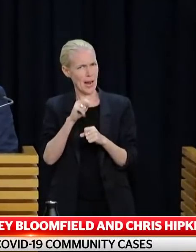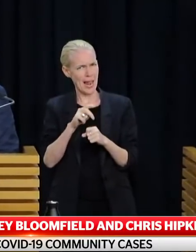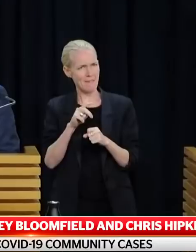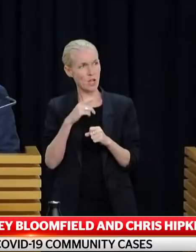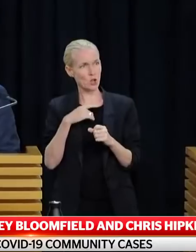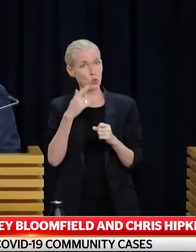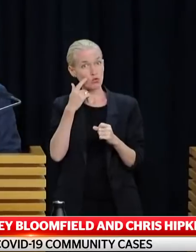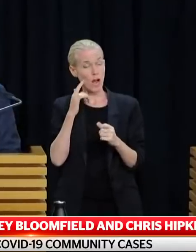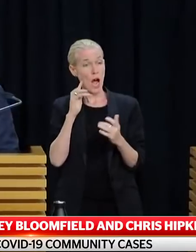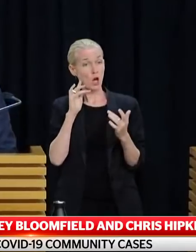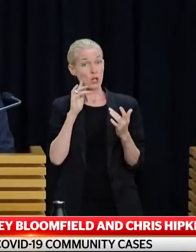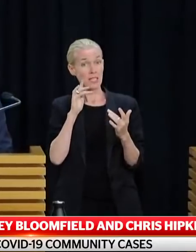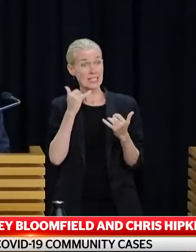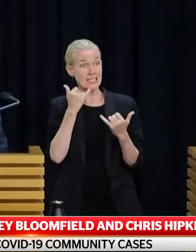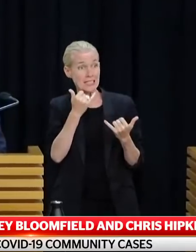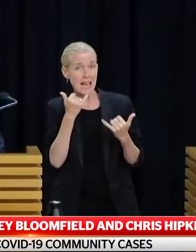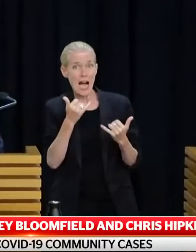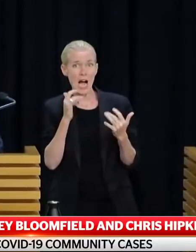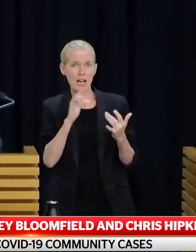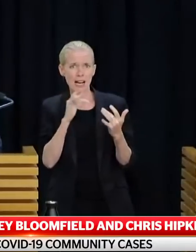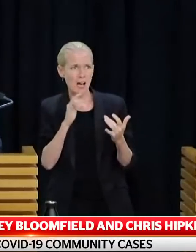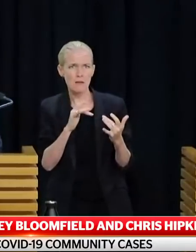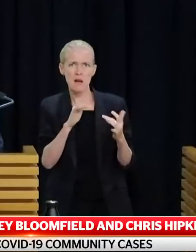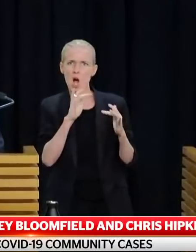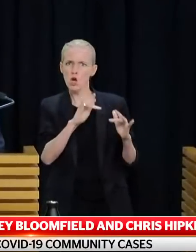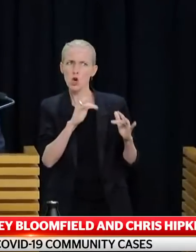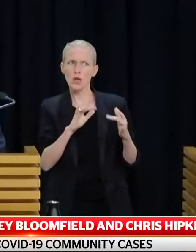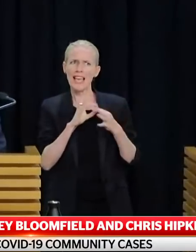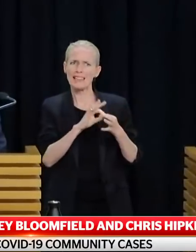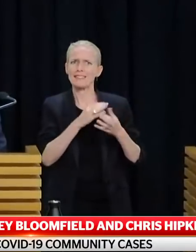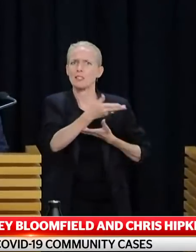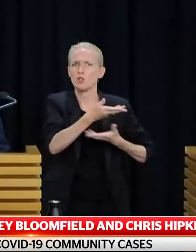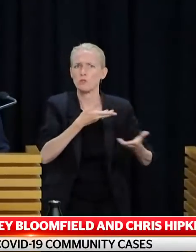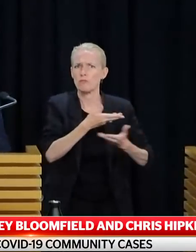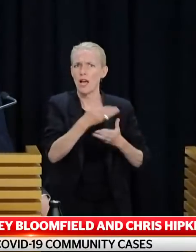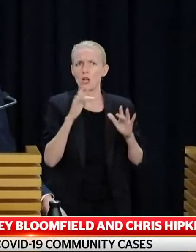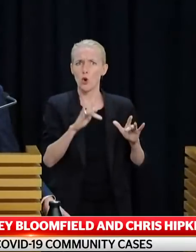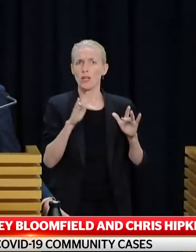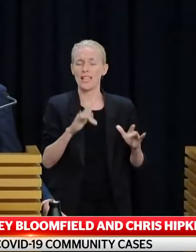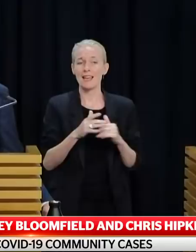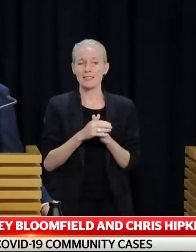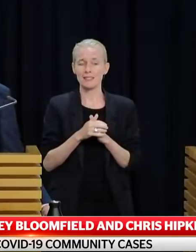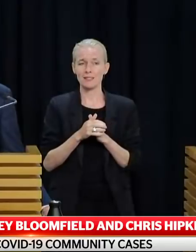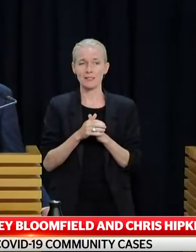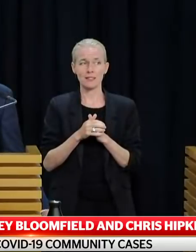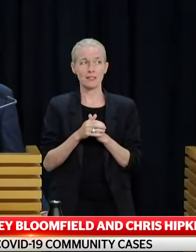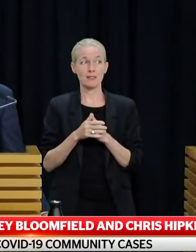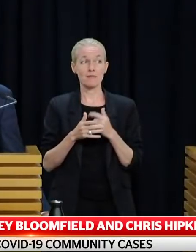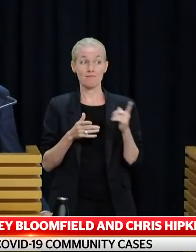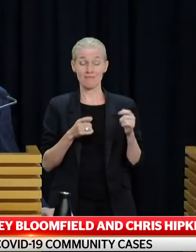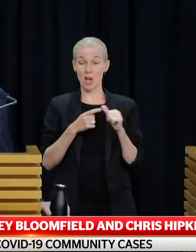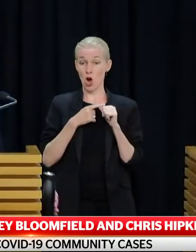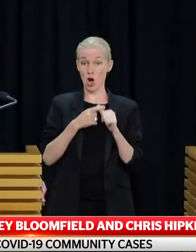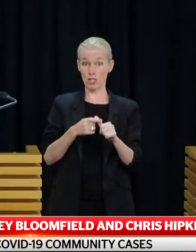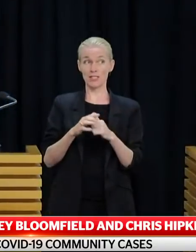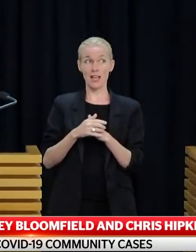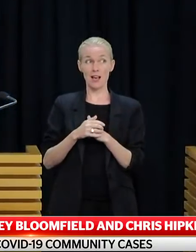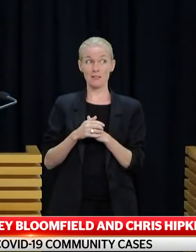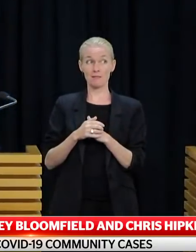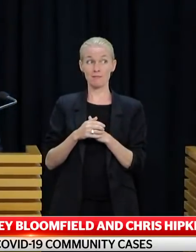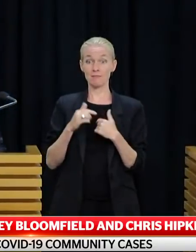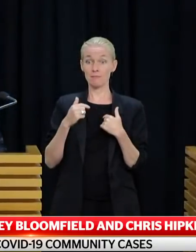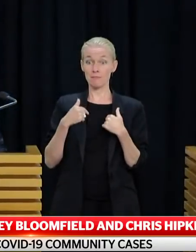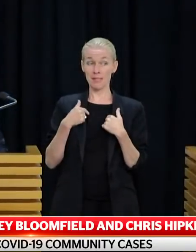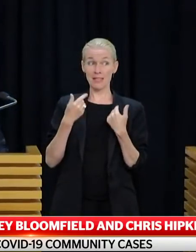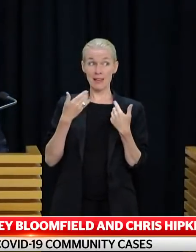failure there? So I don't think there was a point of failure. There were repeated efforts, and I've seen, for example, for this family, the log of all the